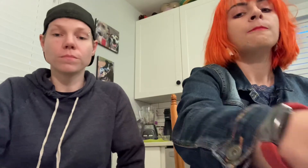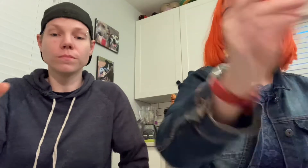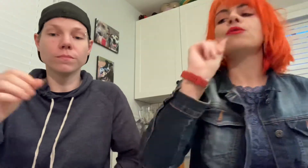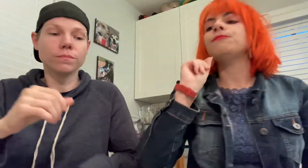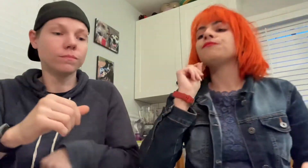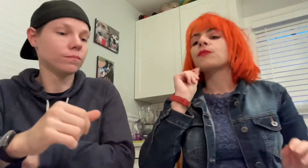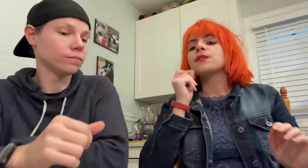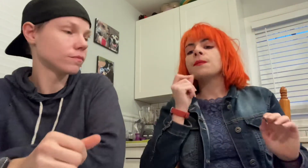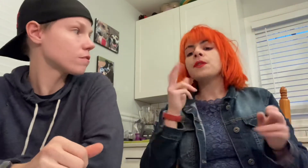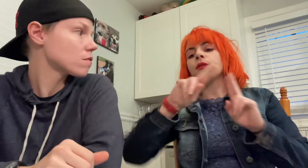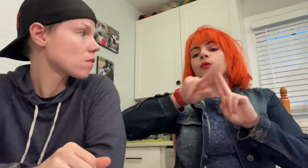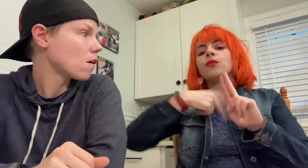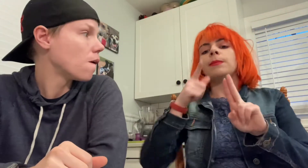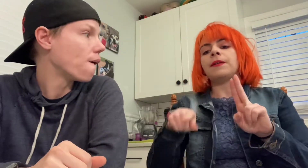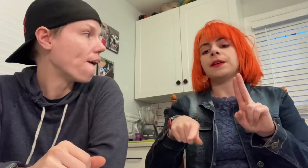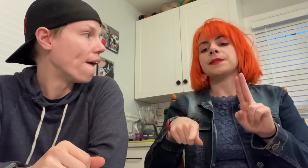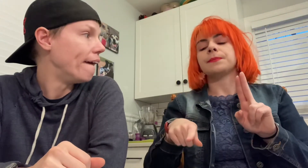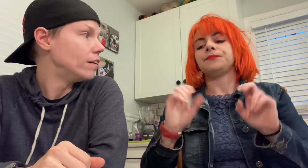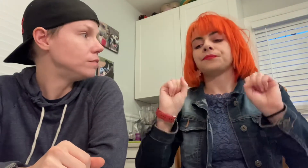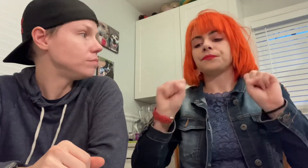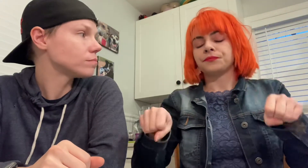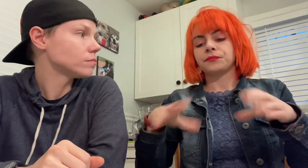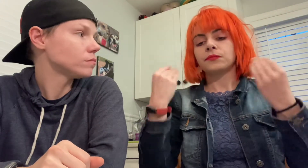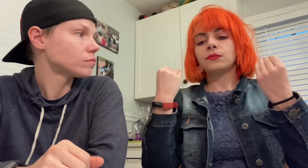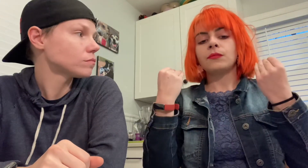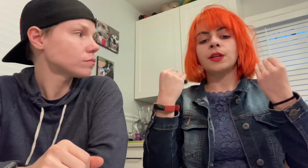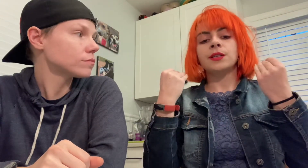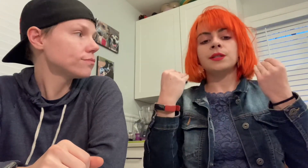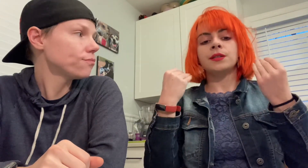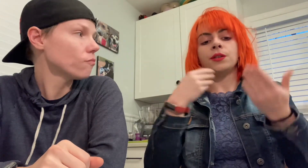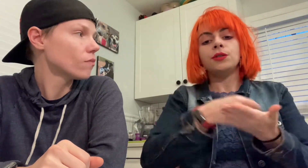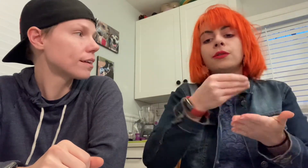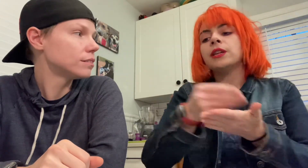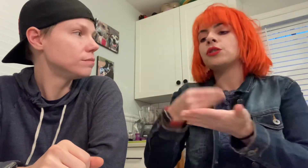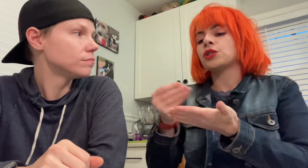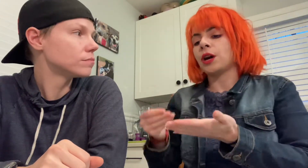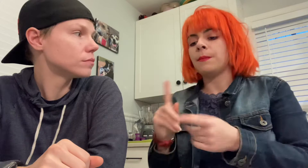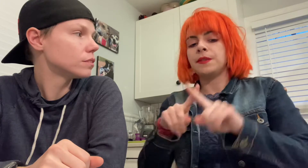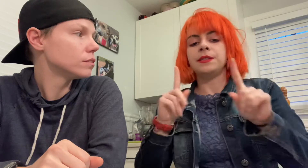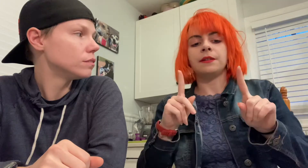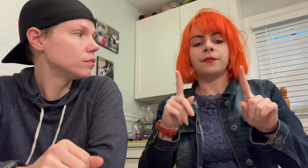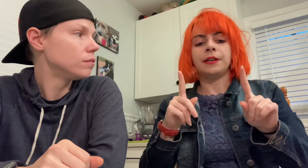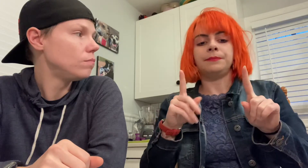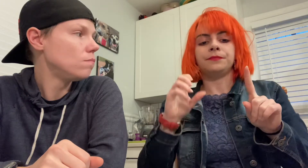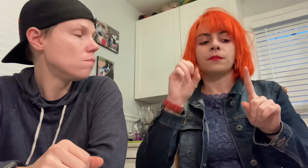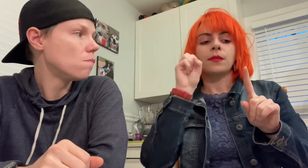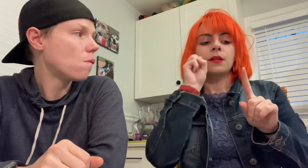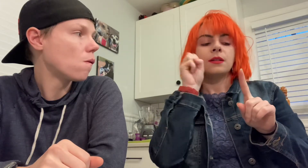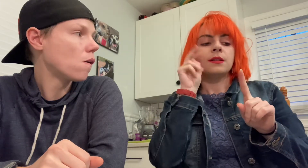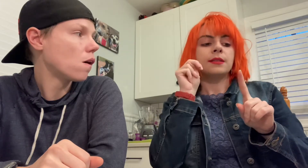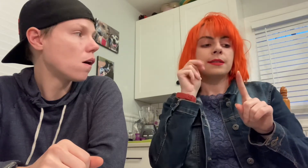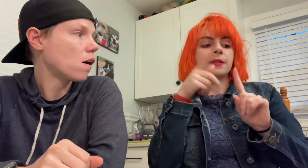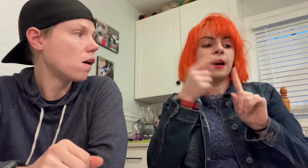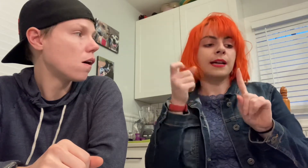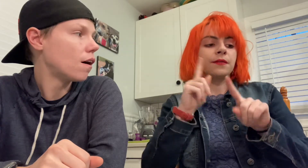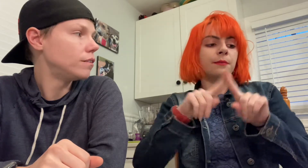So something cool about this is you can shop the different snacks from